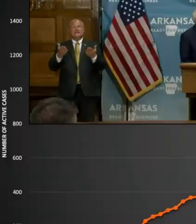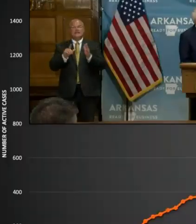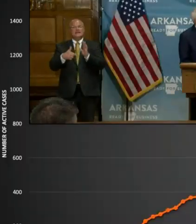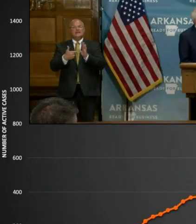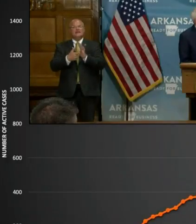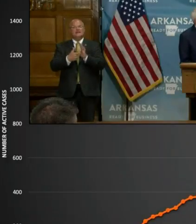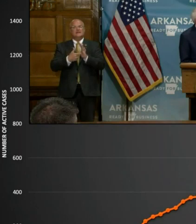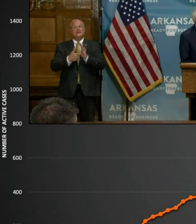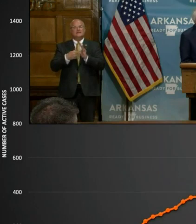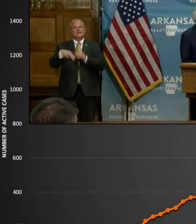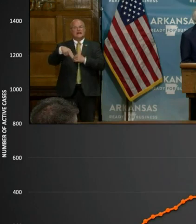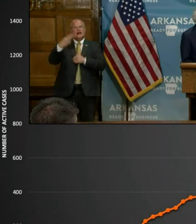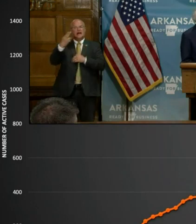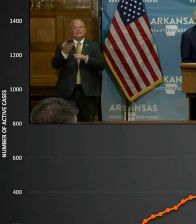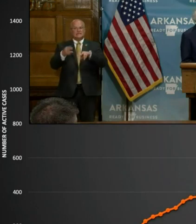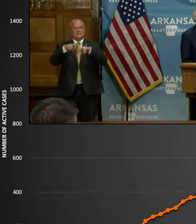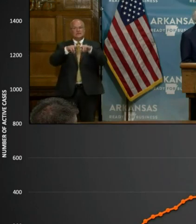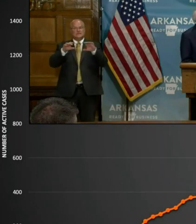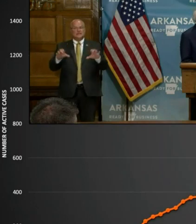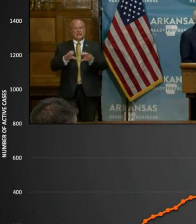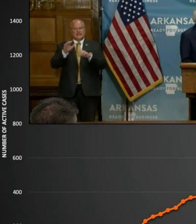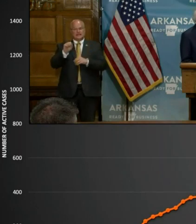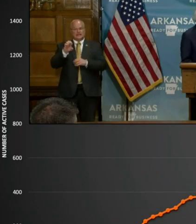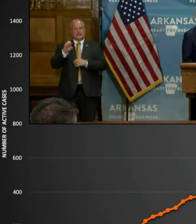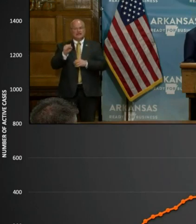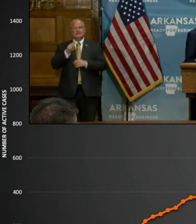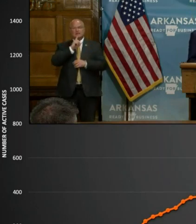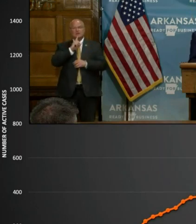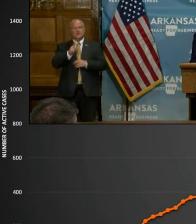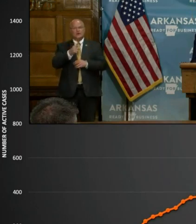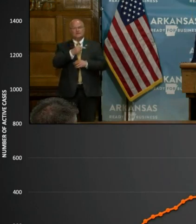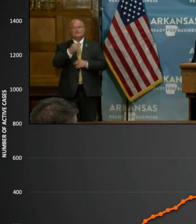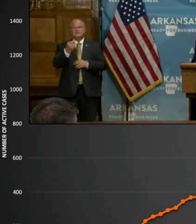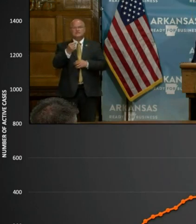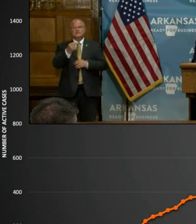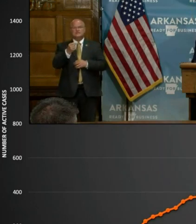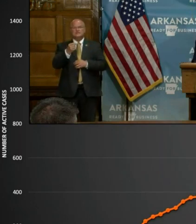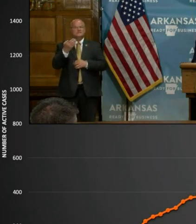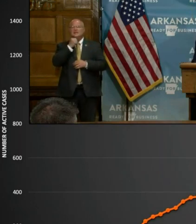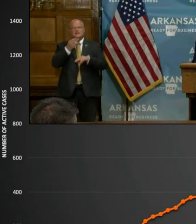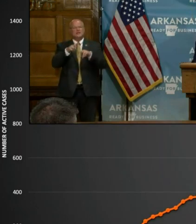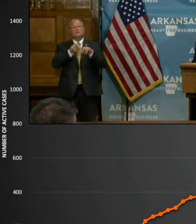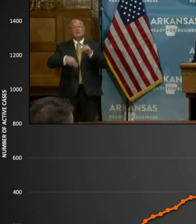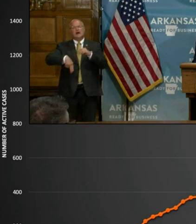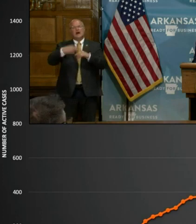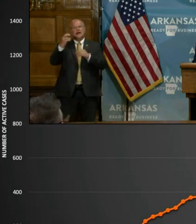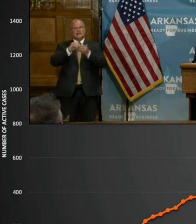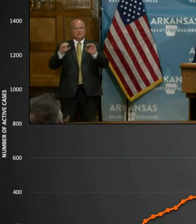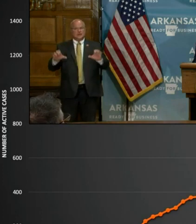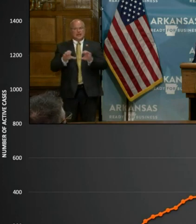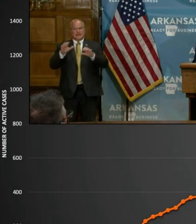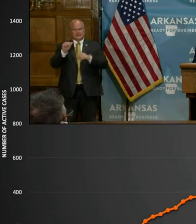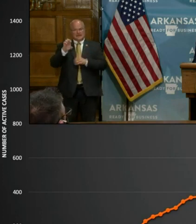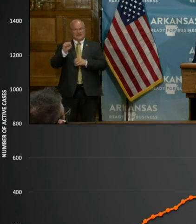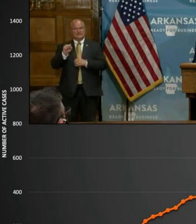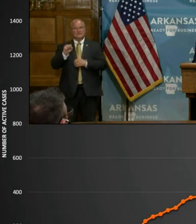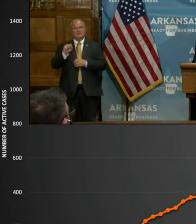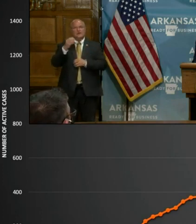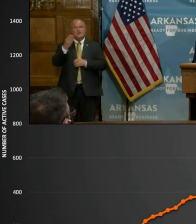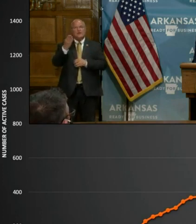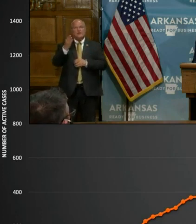the highest increase in active cases was at not increase, but the highest number of active cases